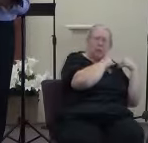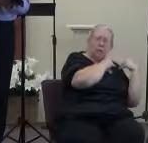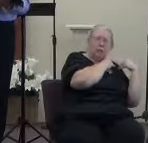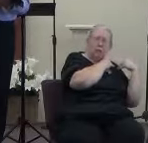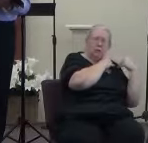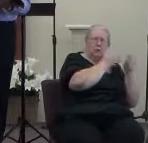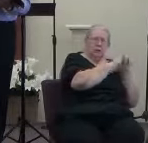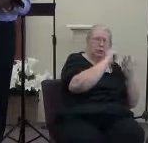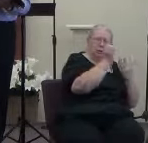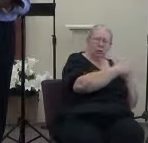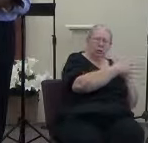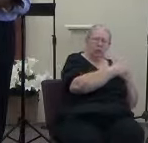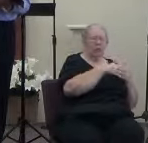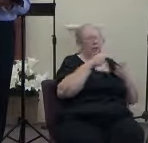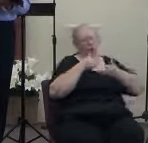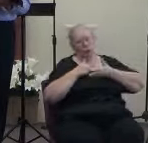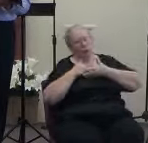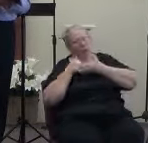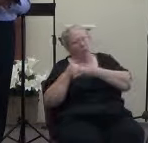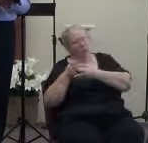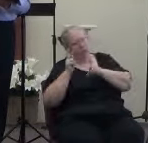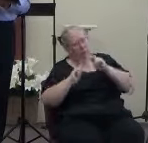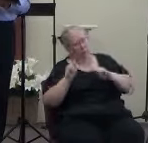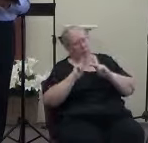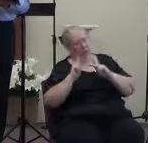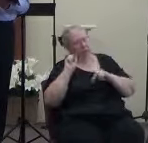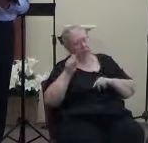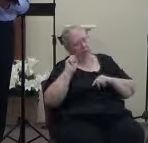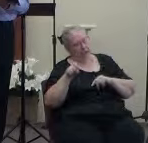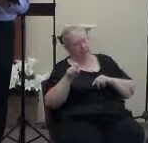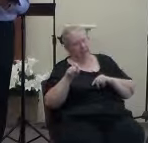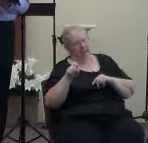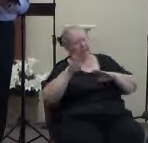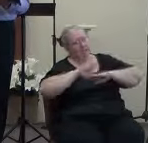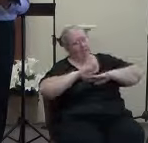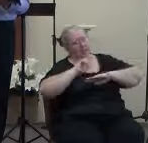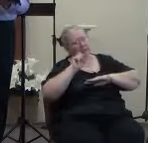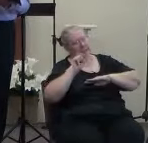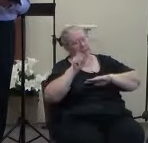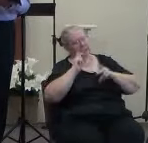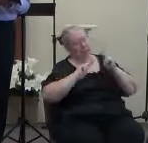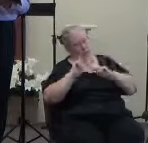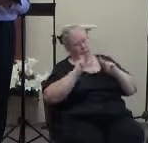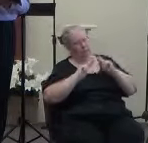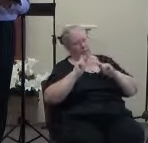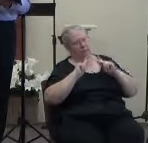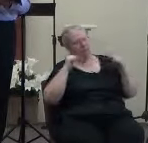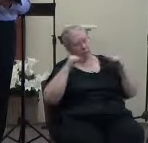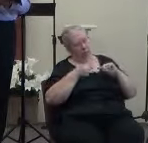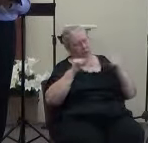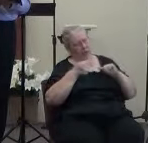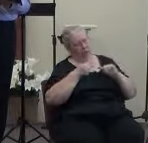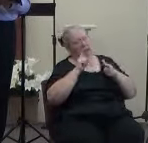in behalf of the hungry and satisfy the needs of the oppressed, then your light will